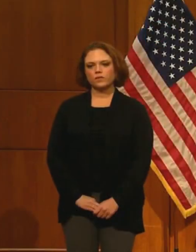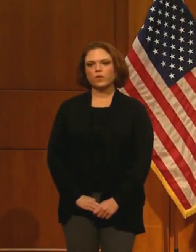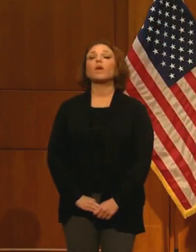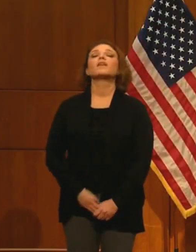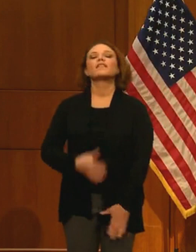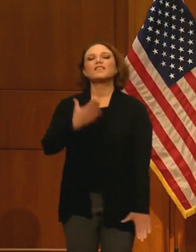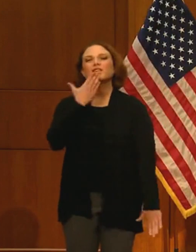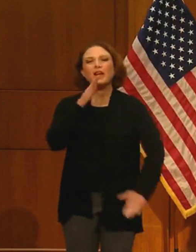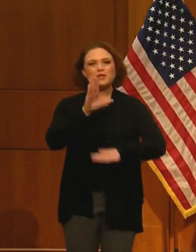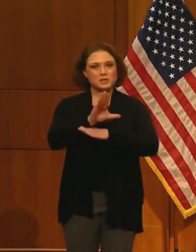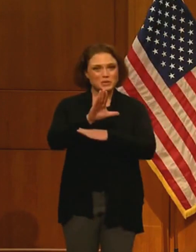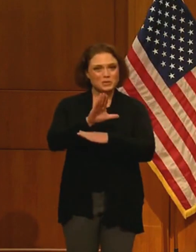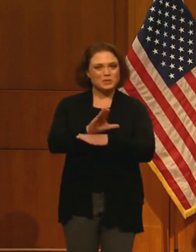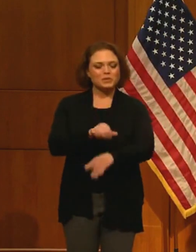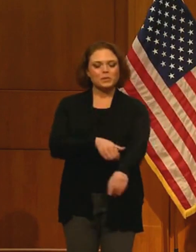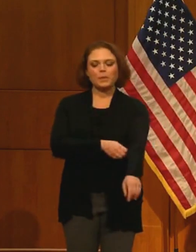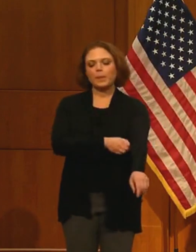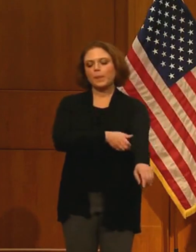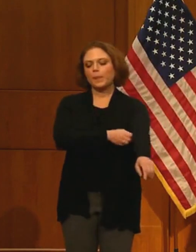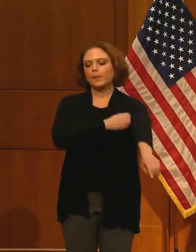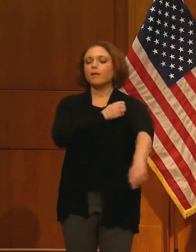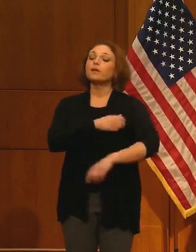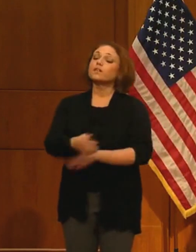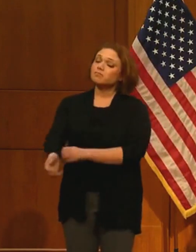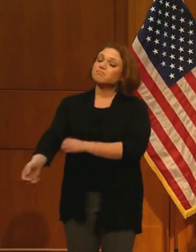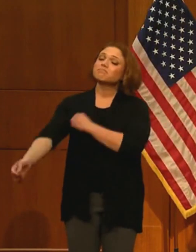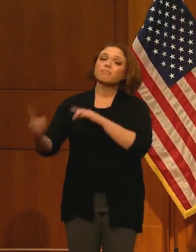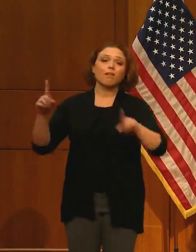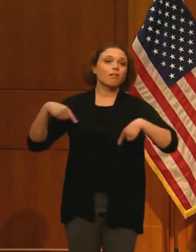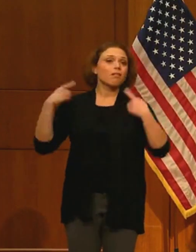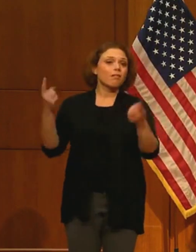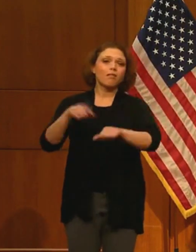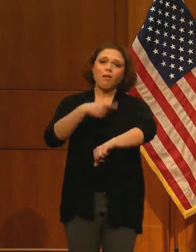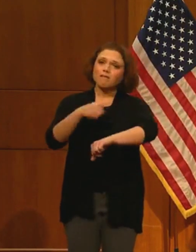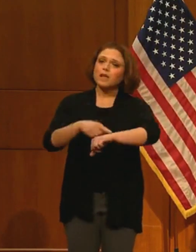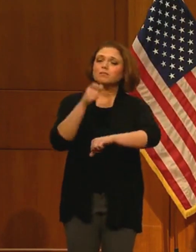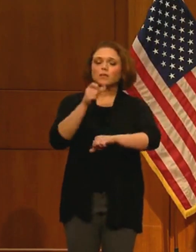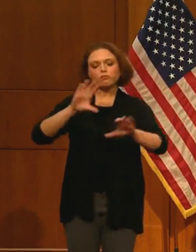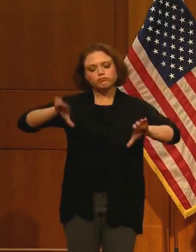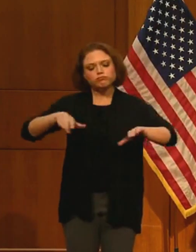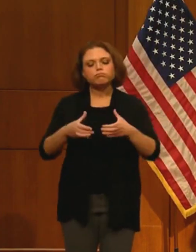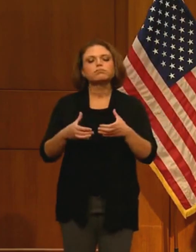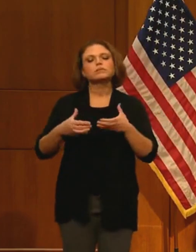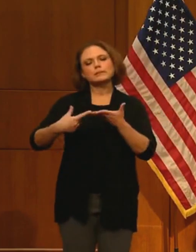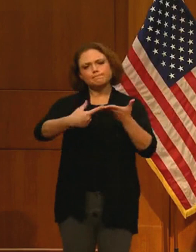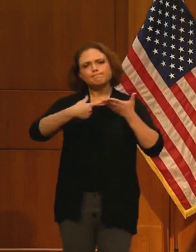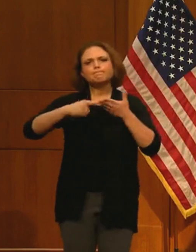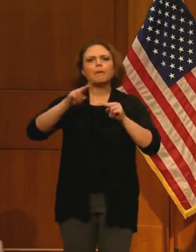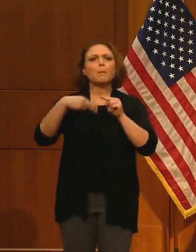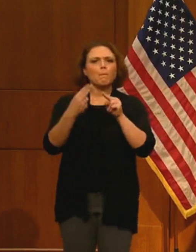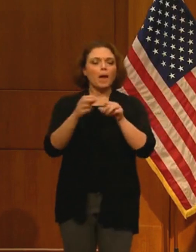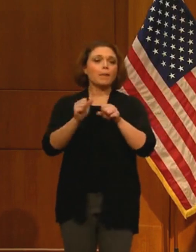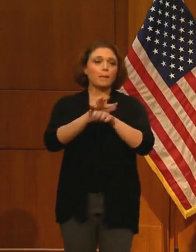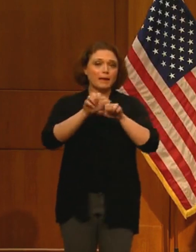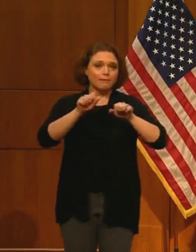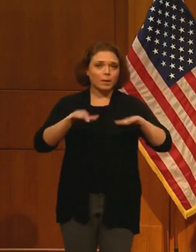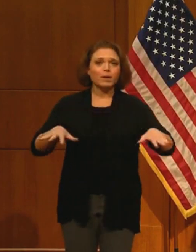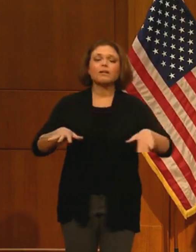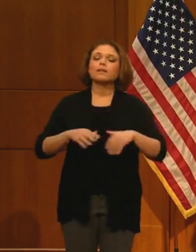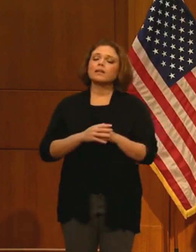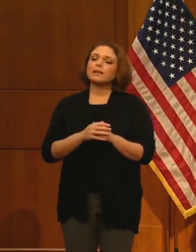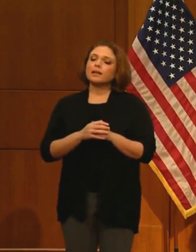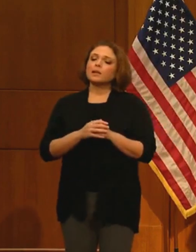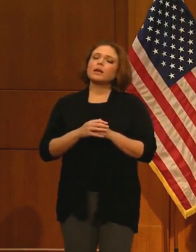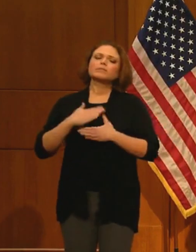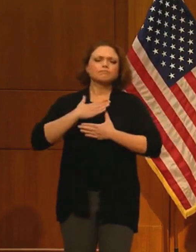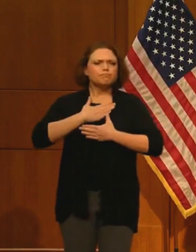Well, good afternoon, and it has been a while since we have gathered here to talk about the pandemic, and I really do again